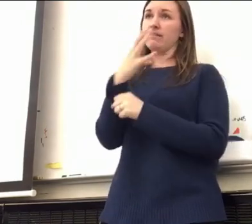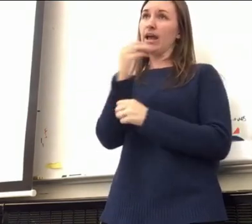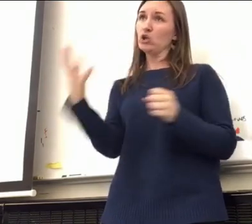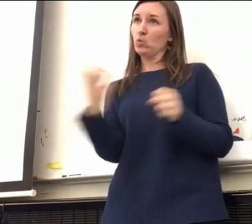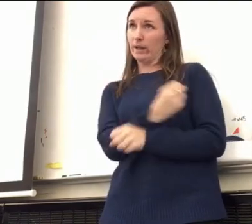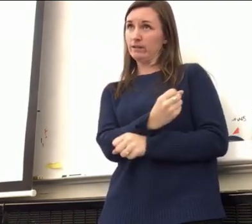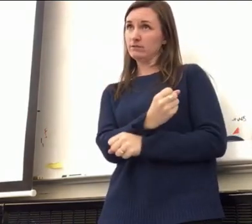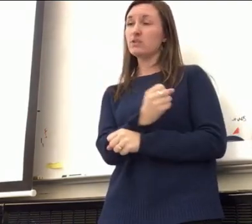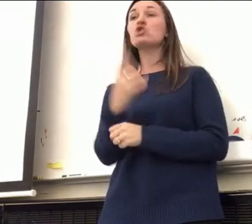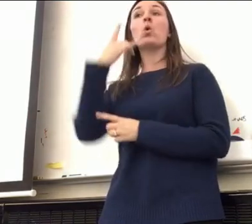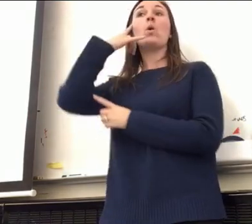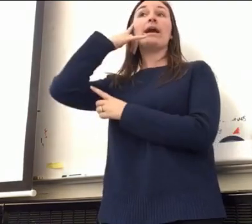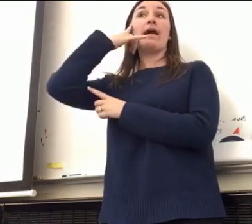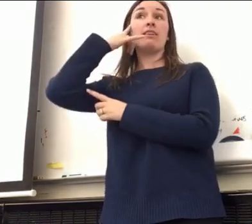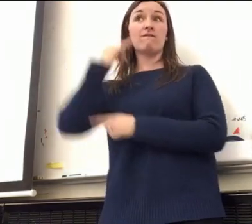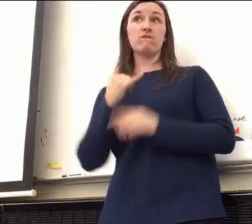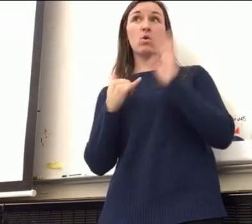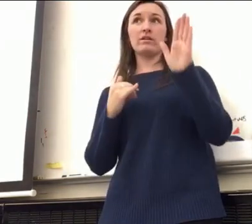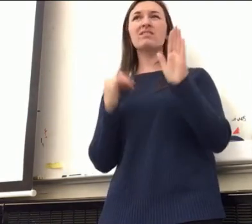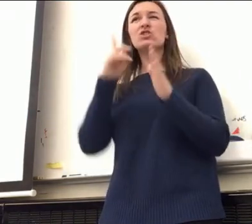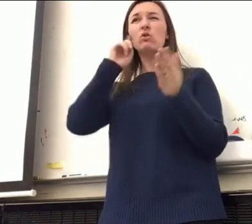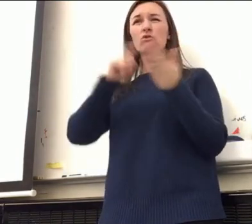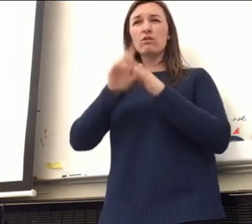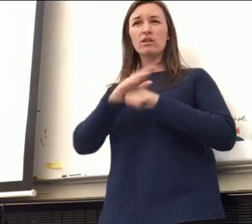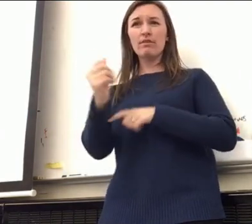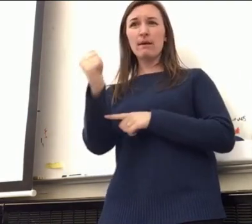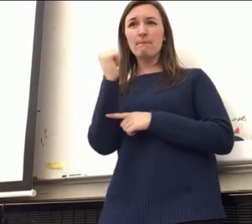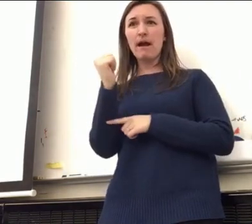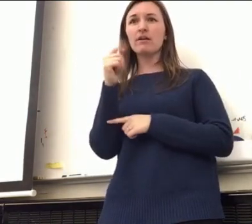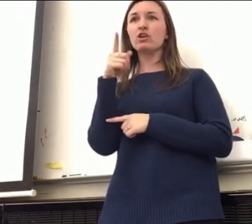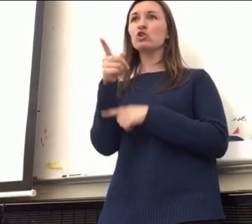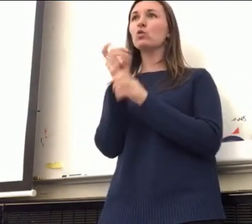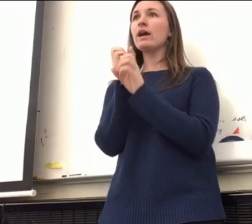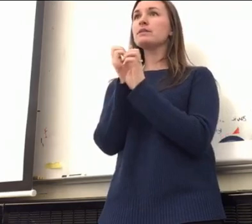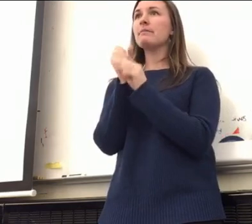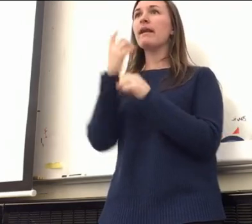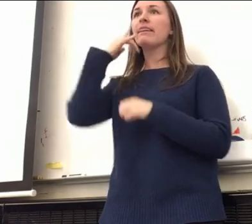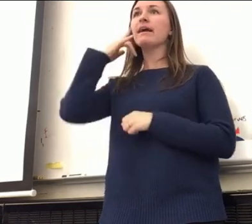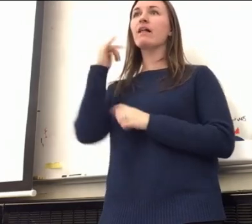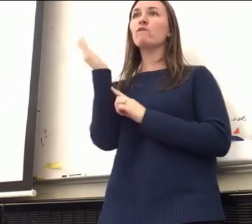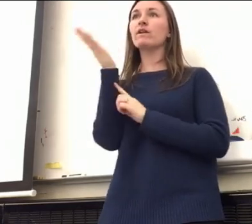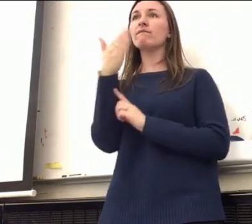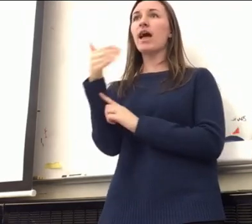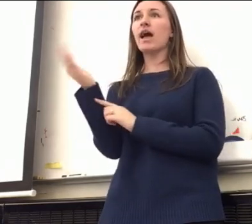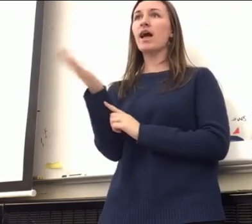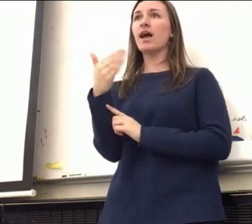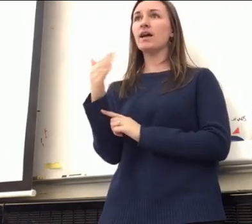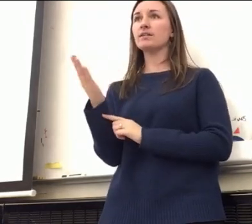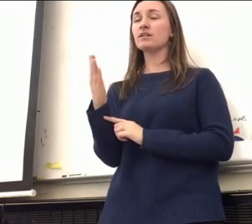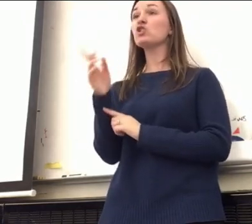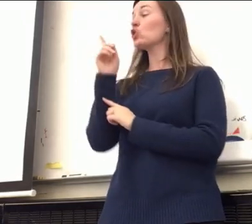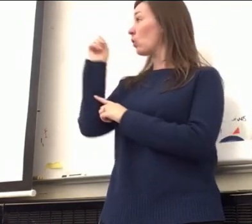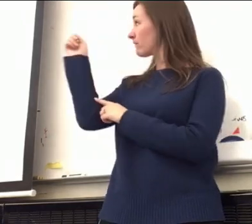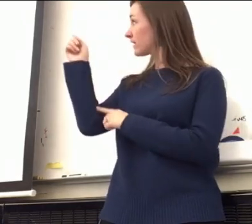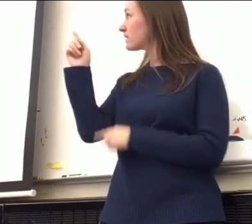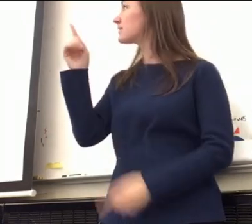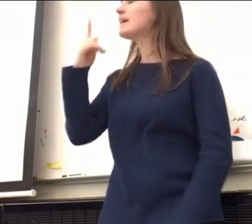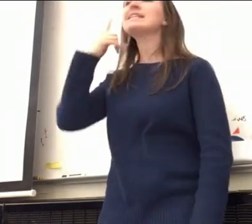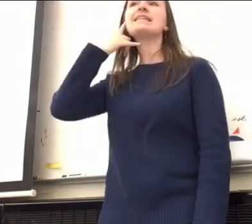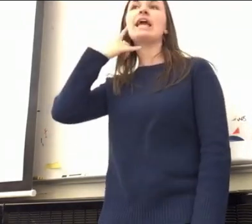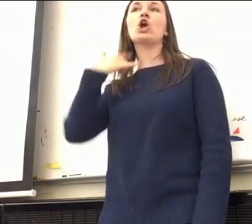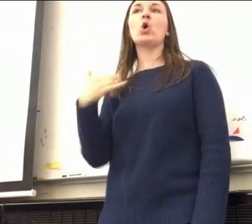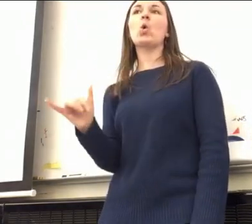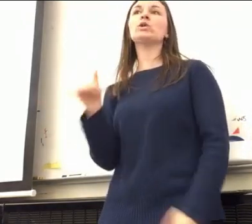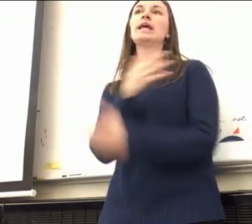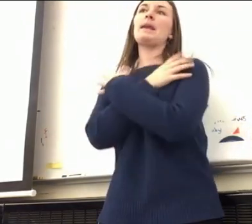over to California. Now on the back, you notice that you guys made the California flag. Now this right here is a golden bear. The